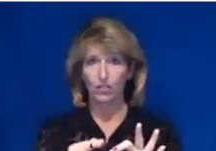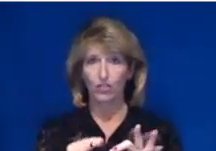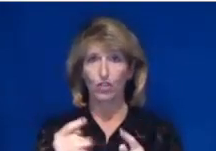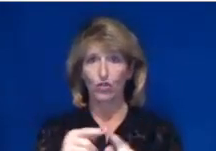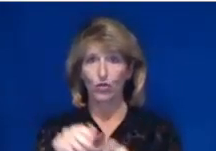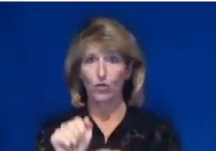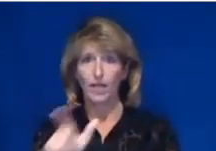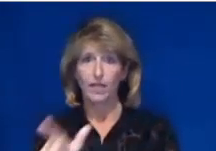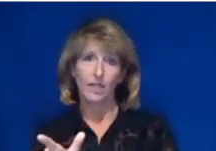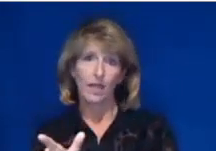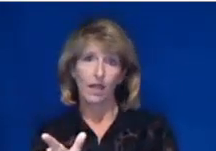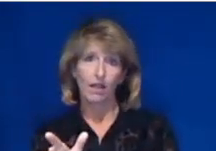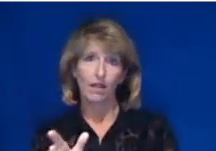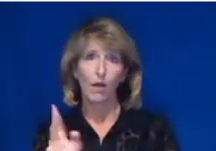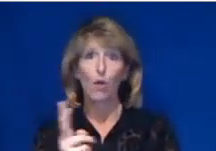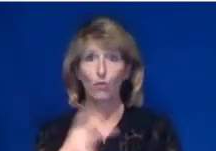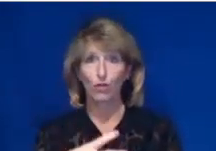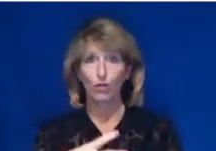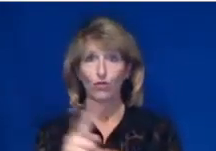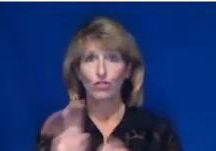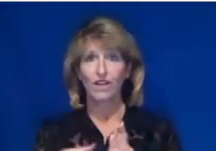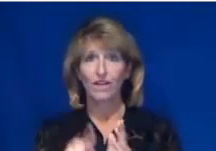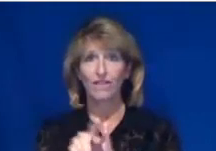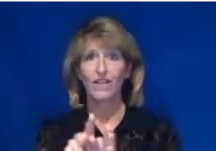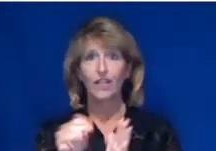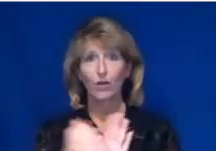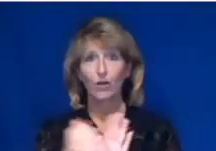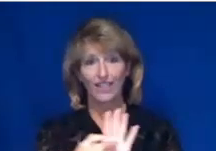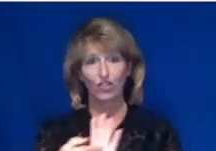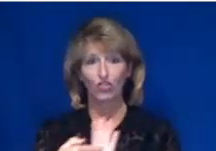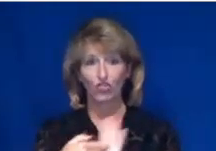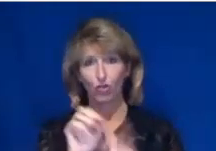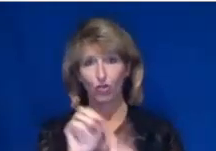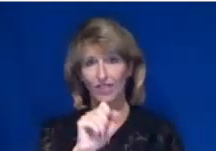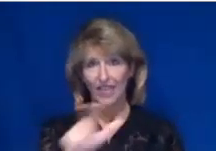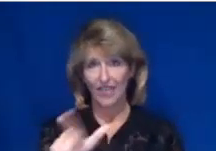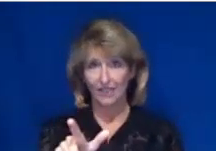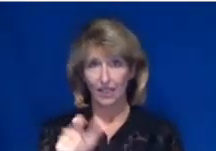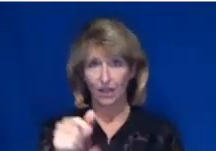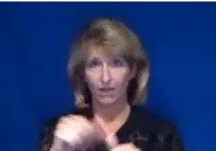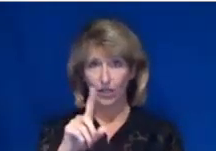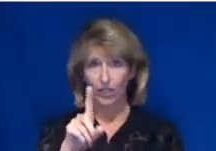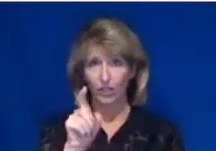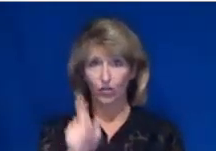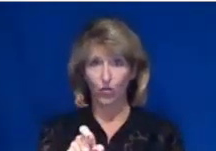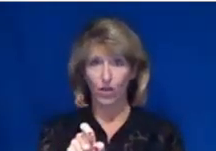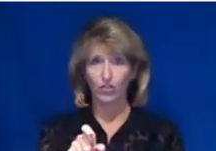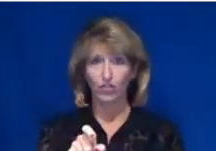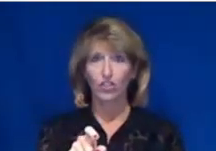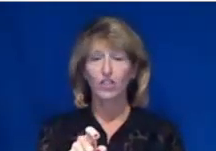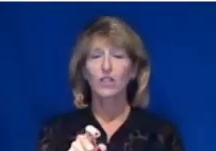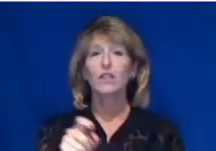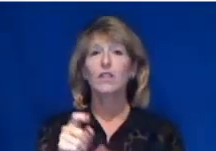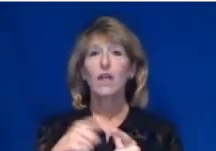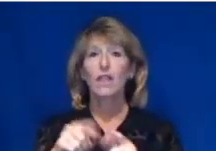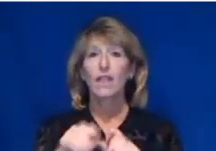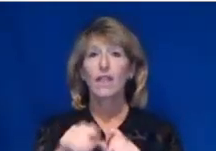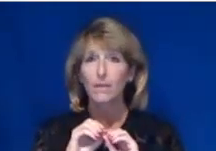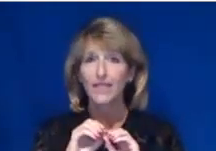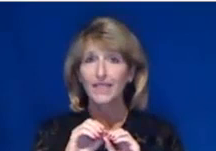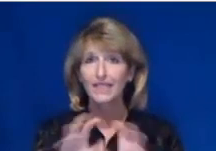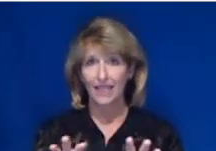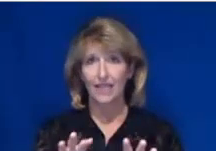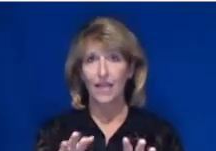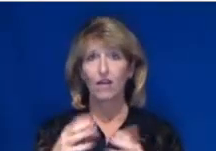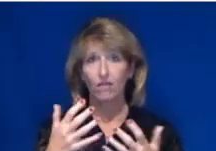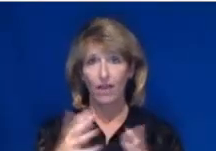We had several meetings to work on the translation. And now we're producing videotapes that will show the ASL version